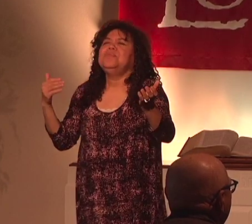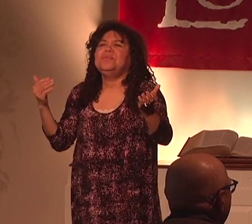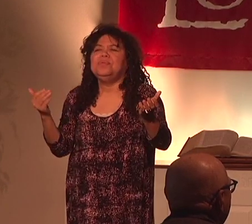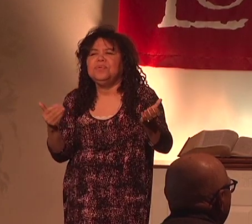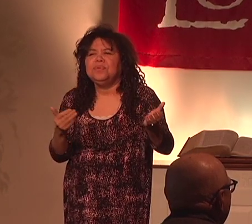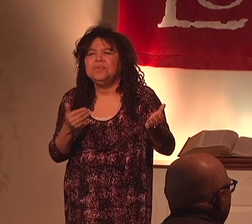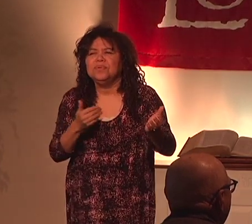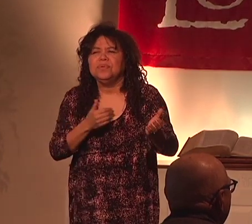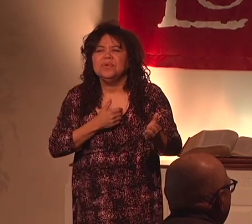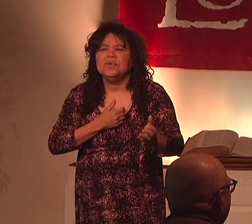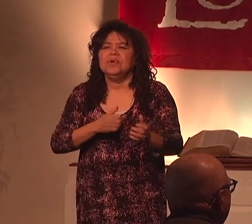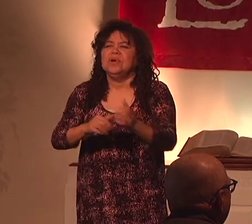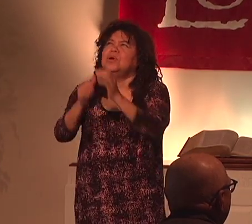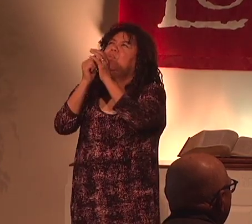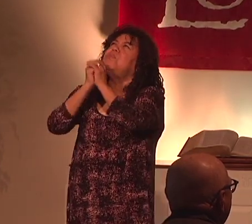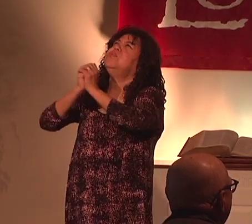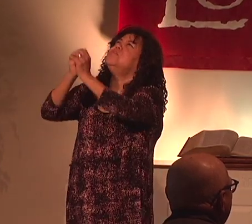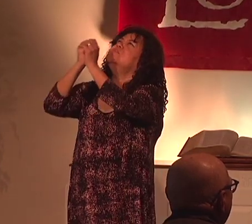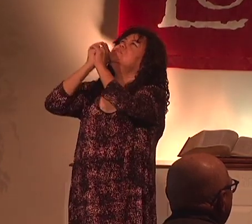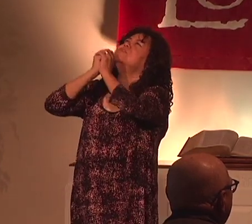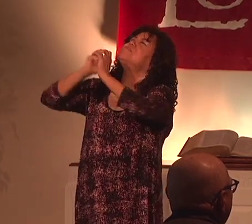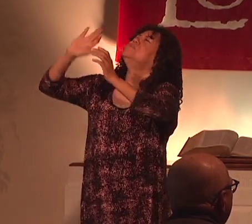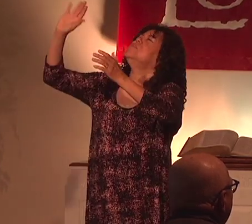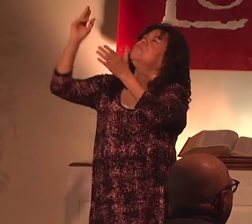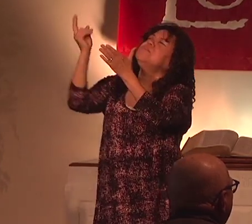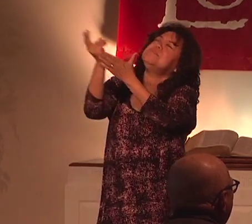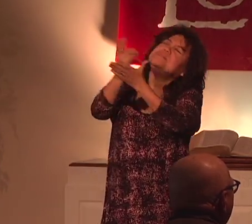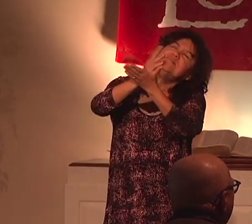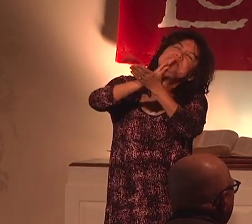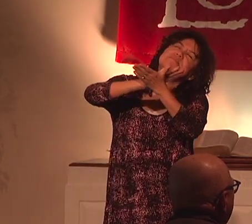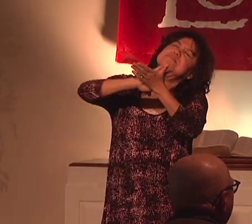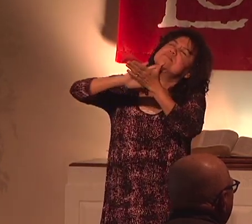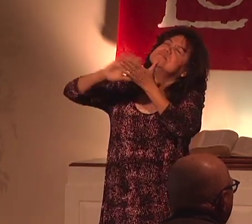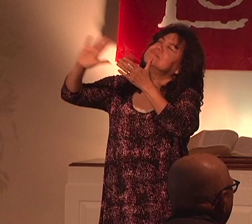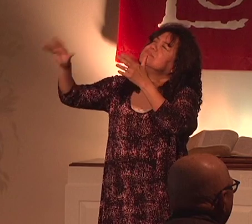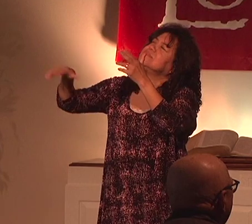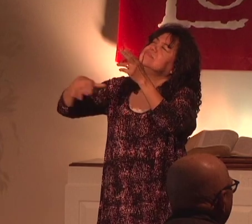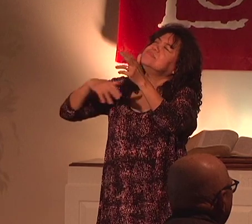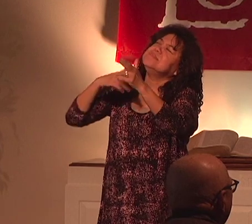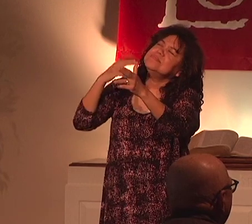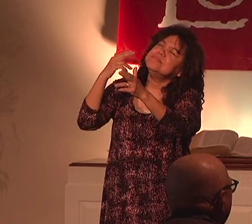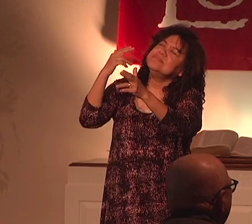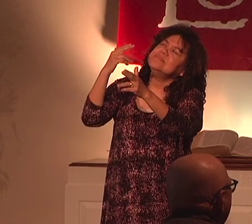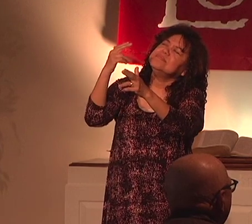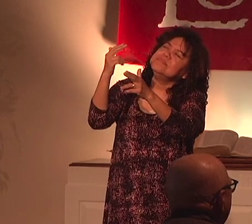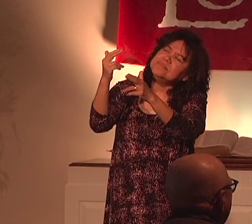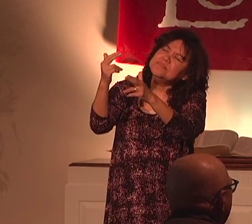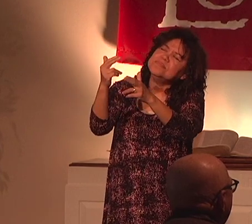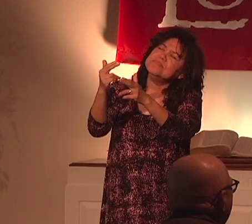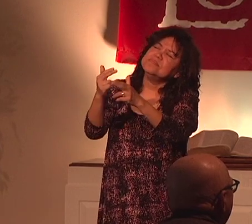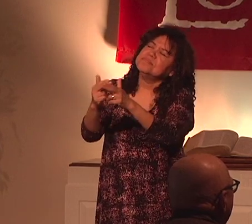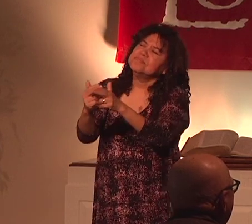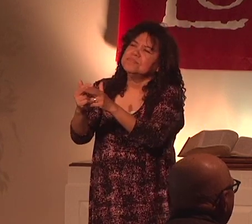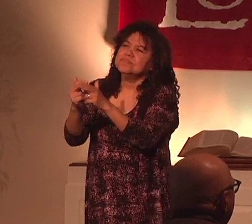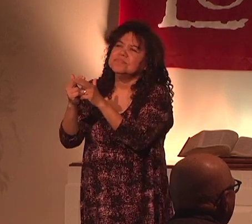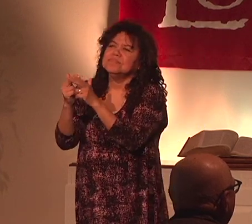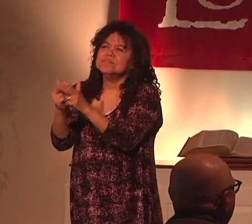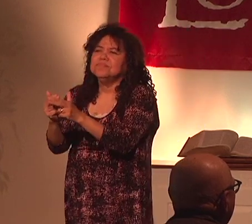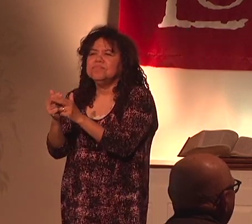soul I worship His holy name Yes I